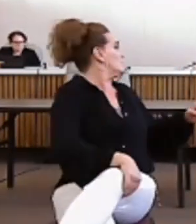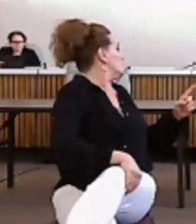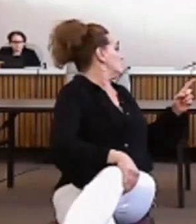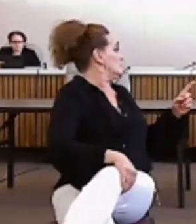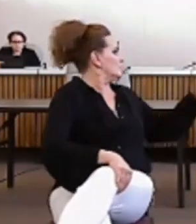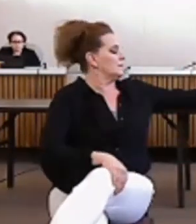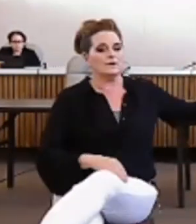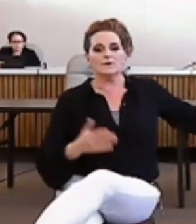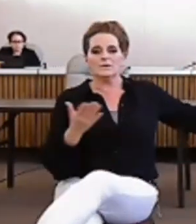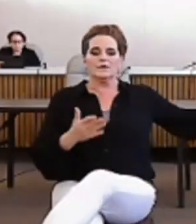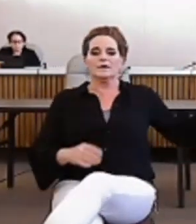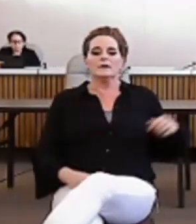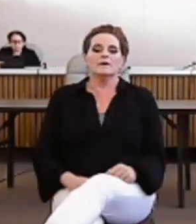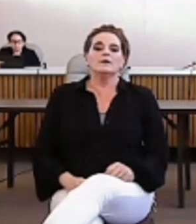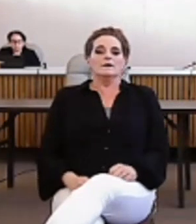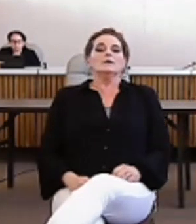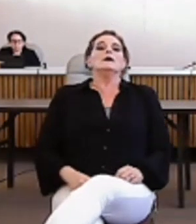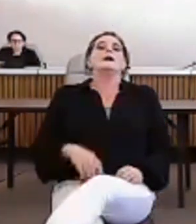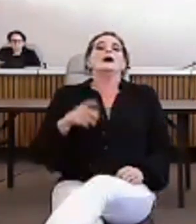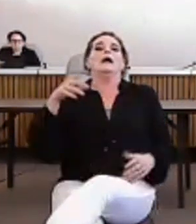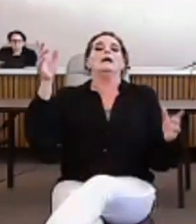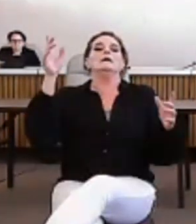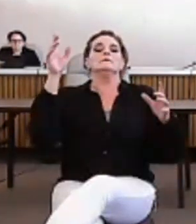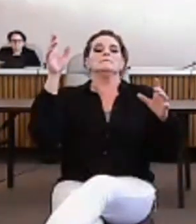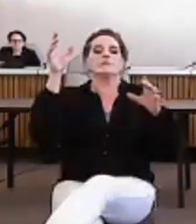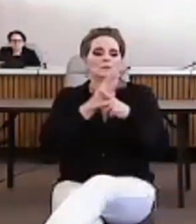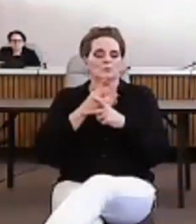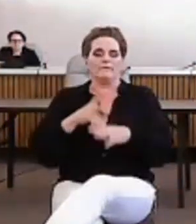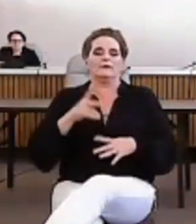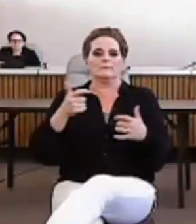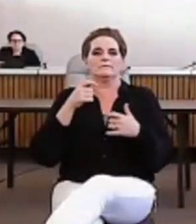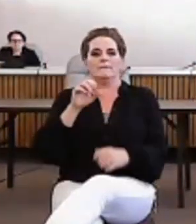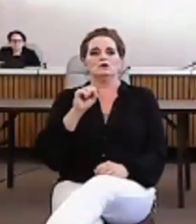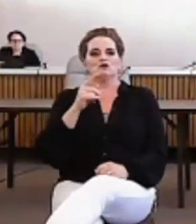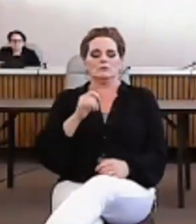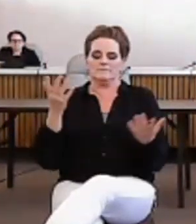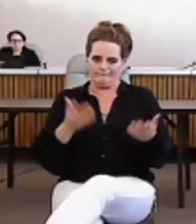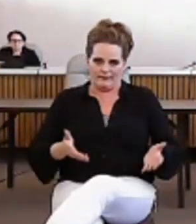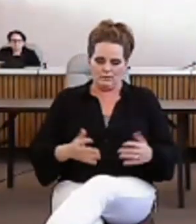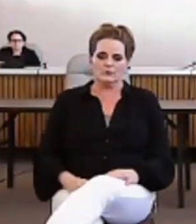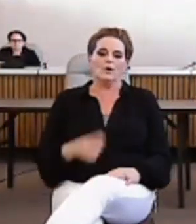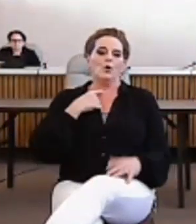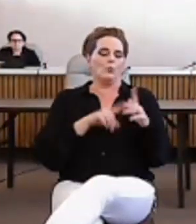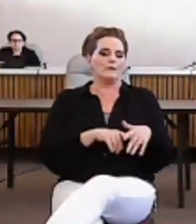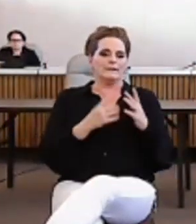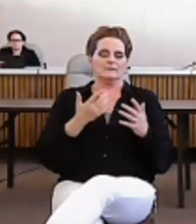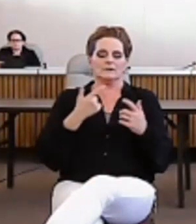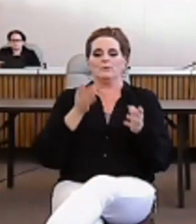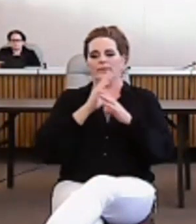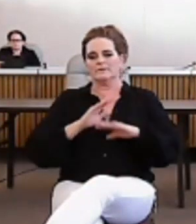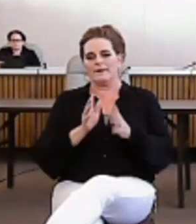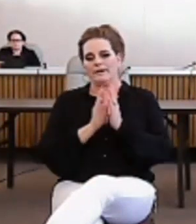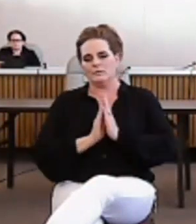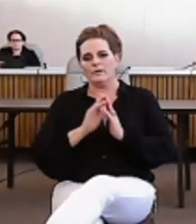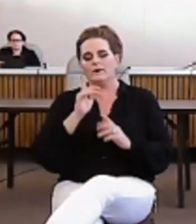Belanca, Here. Supervisor Schultz. Here. We'll begin tonight with a silent prayer followed by the